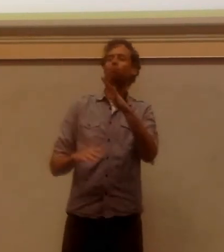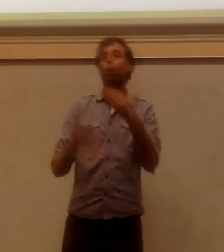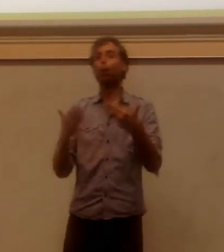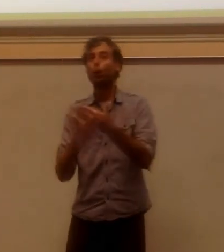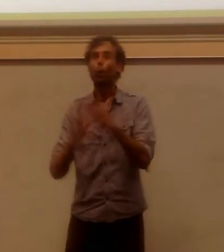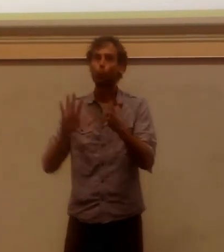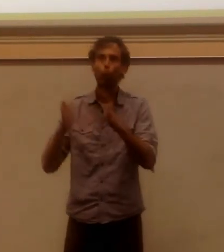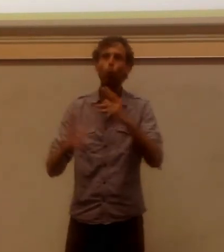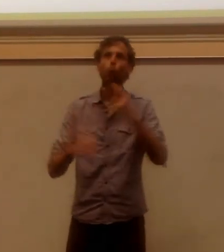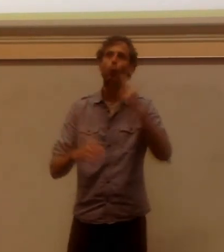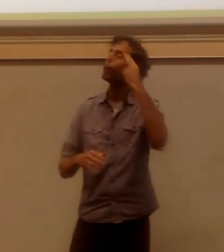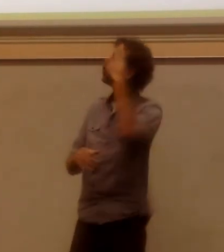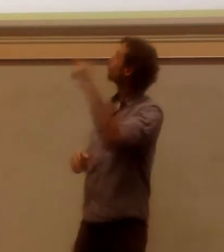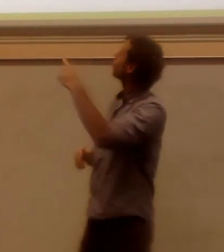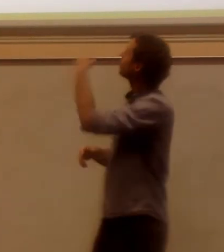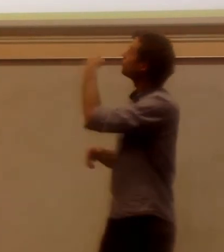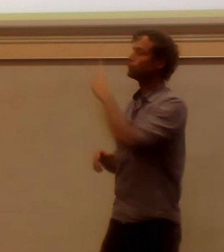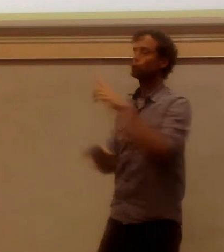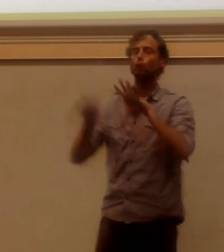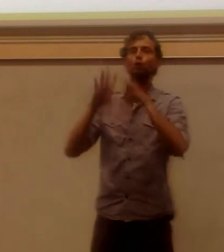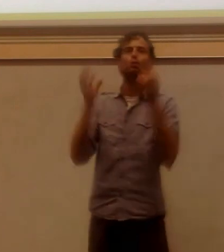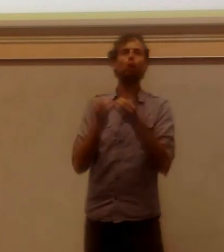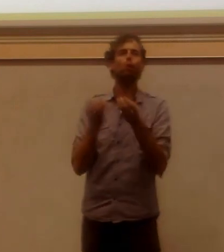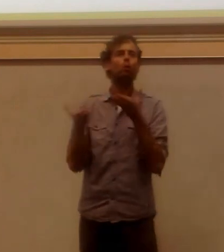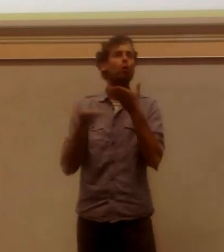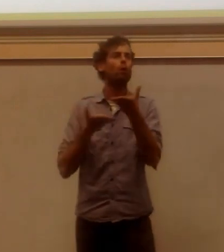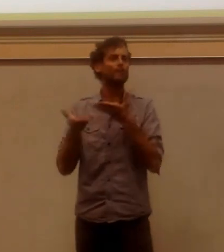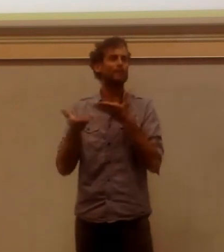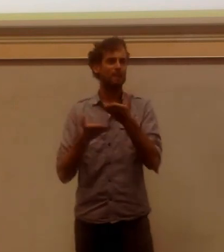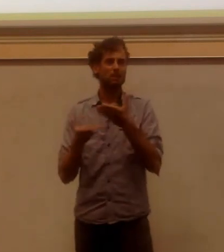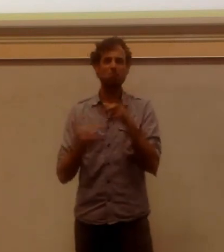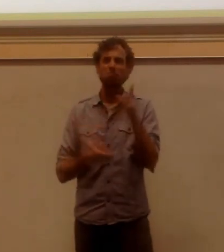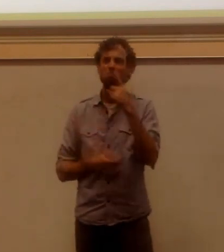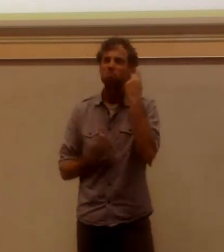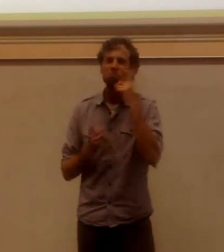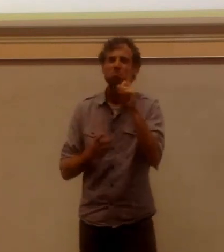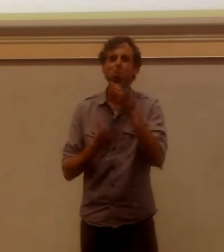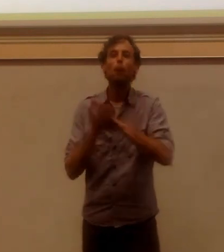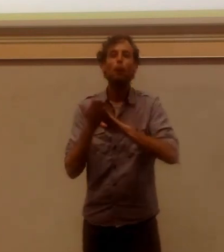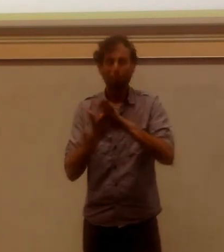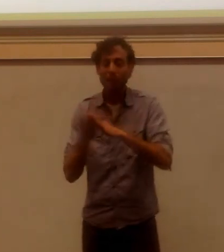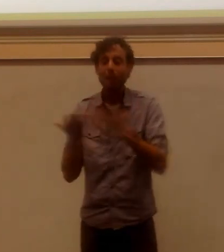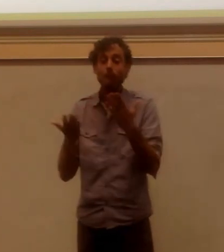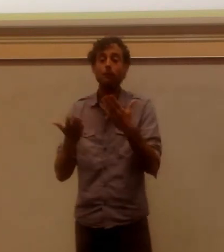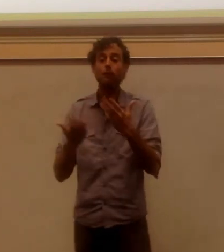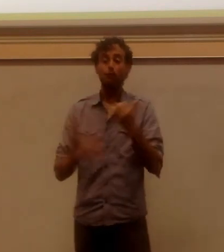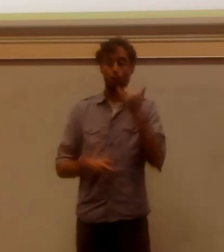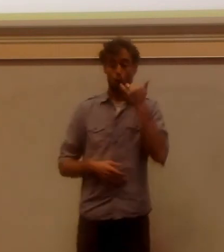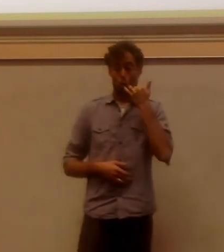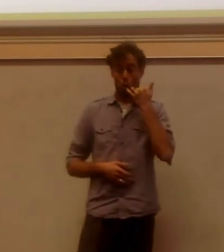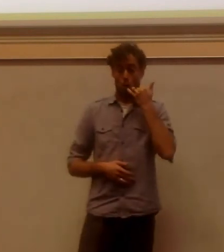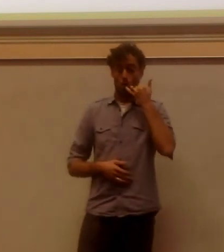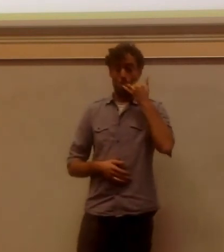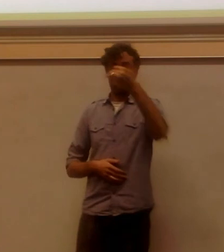But this is a fairly new concept, total conversation. And for those of you who aren't familiar